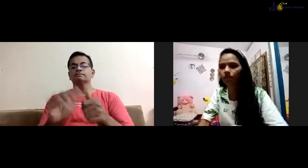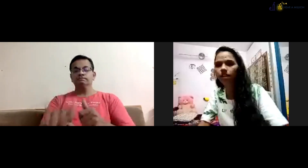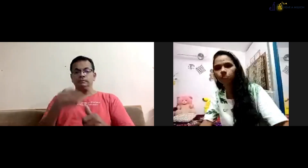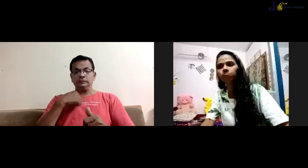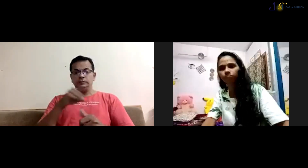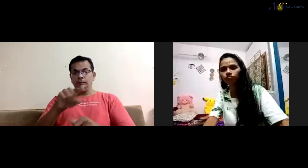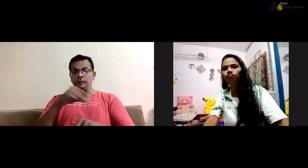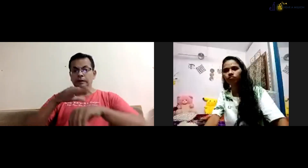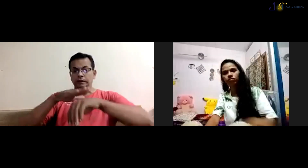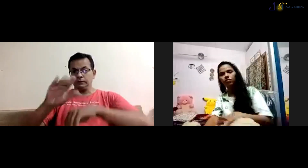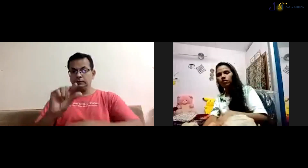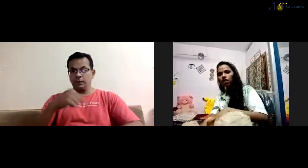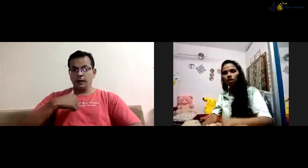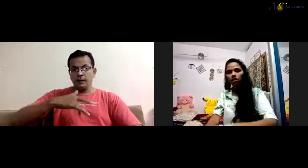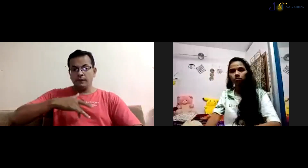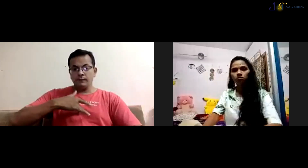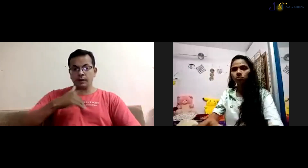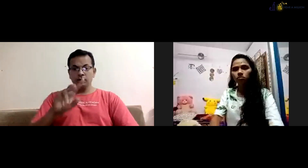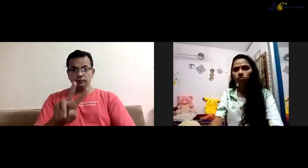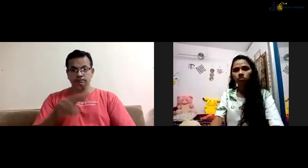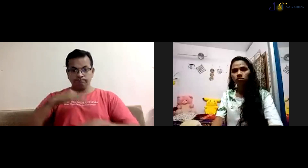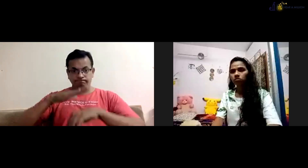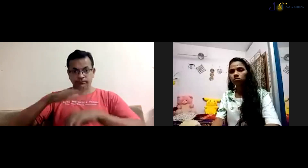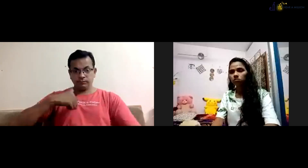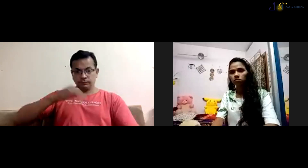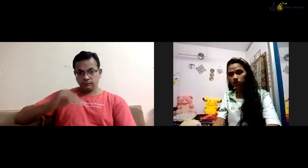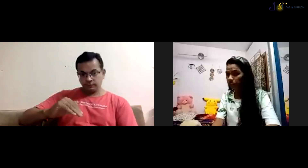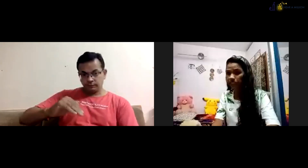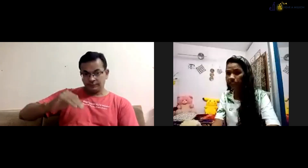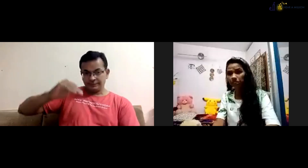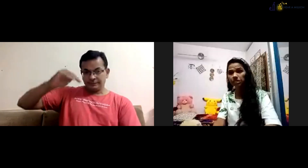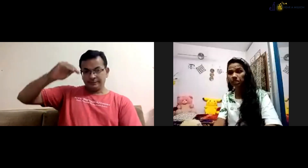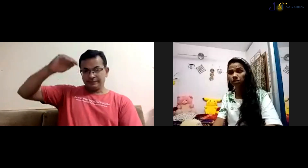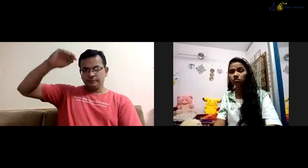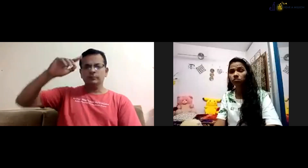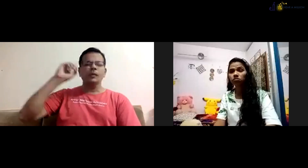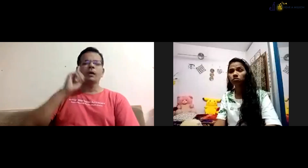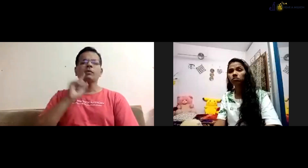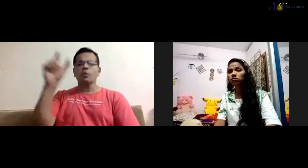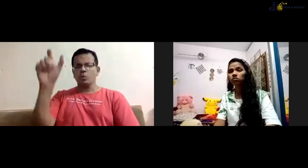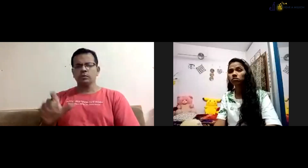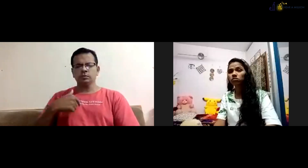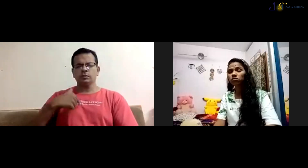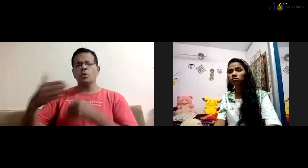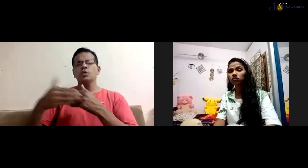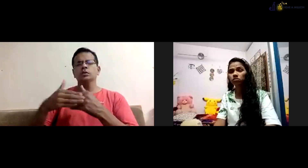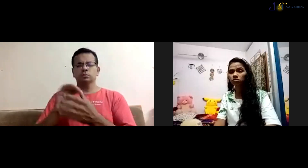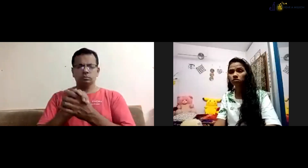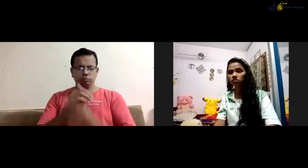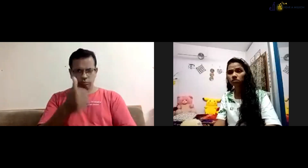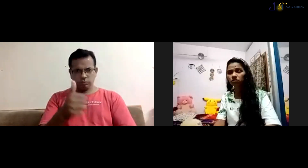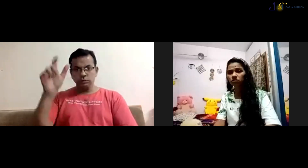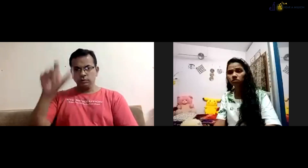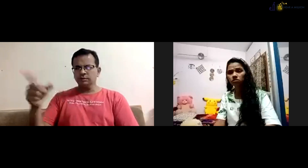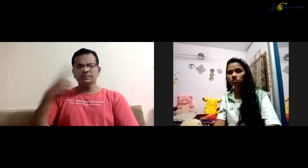But yeah, I'm still looking for an organization who could have the youth members, you know. So two experience I would like to share.